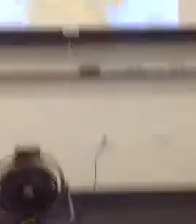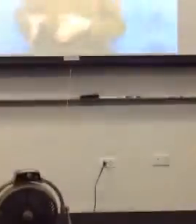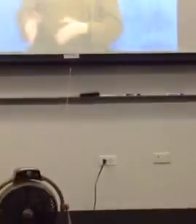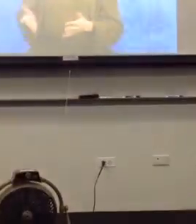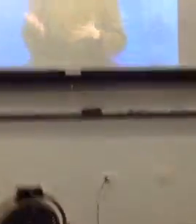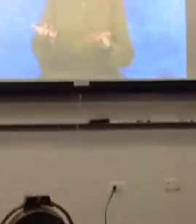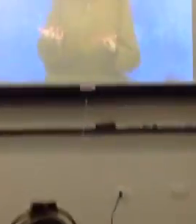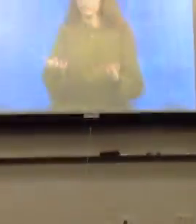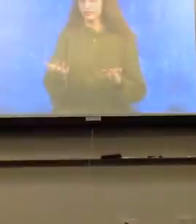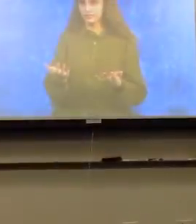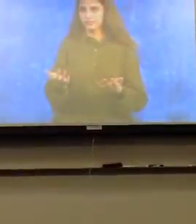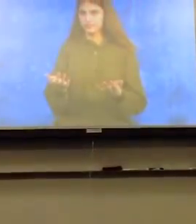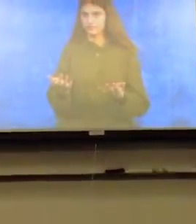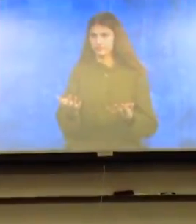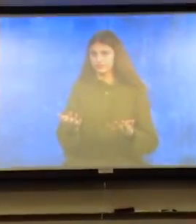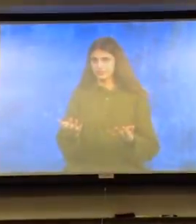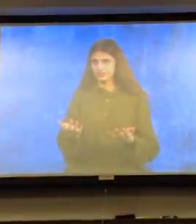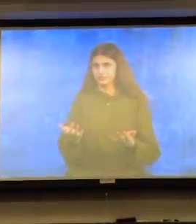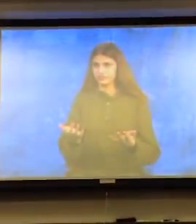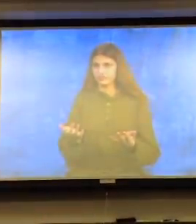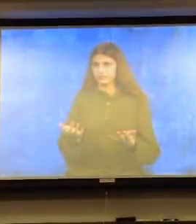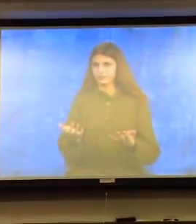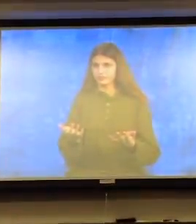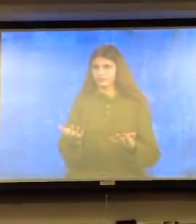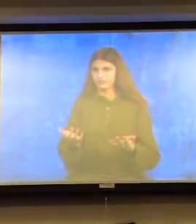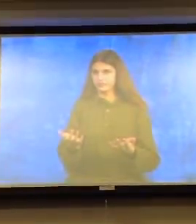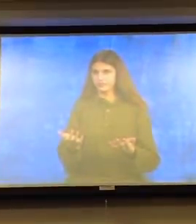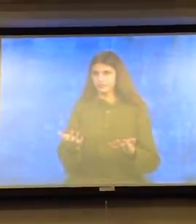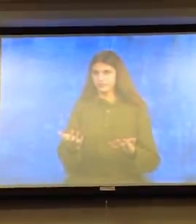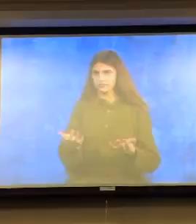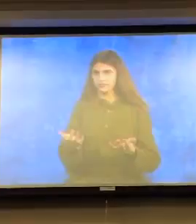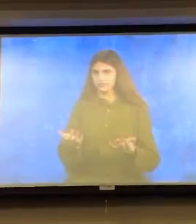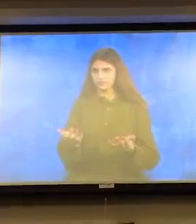are at work. At work, I solve in a different way.